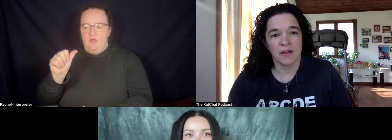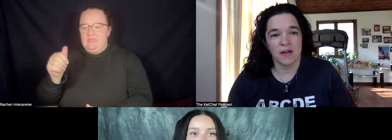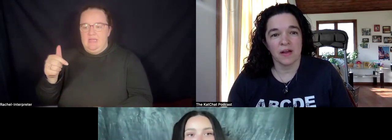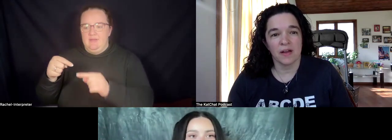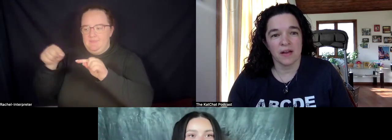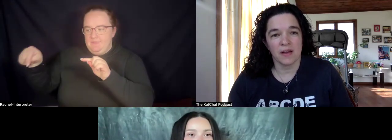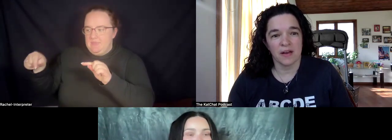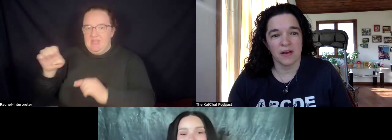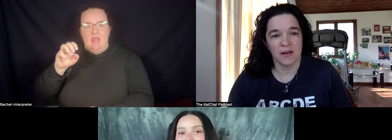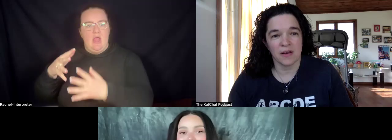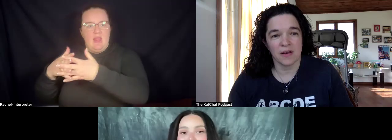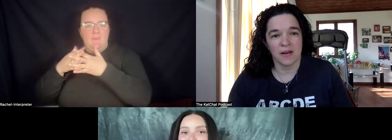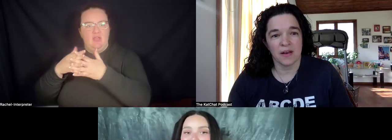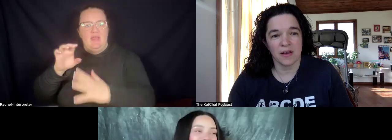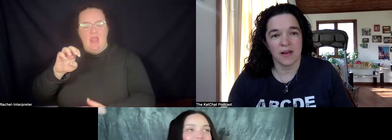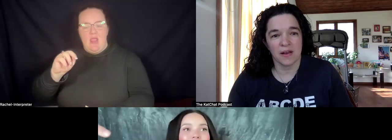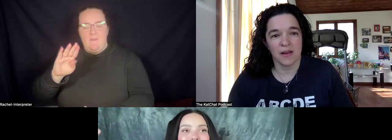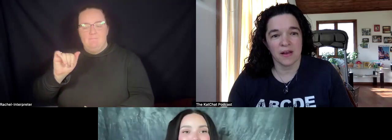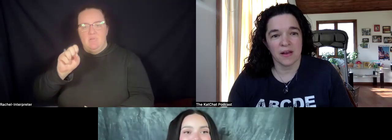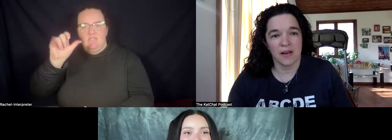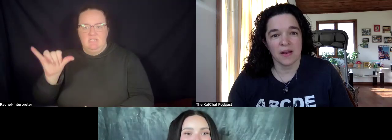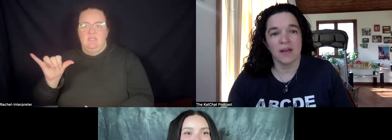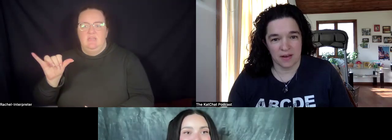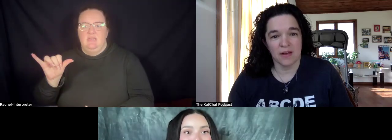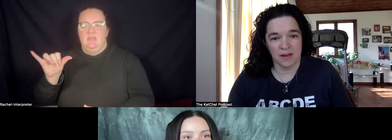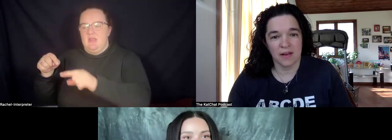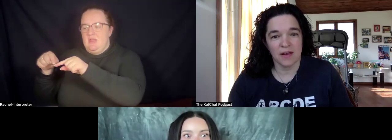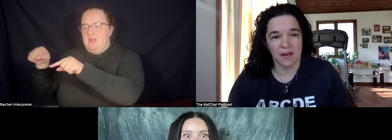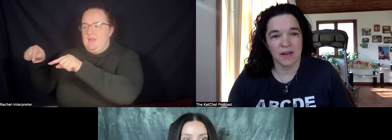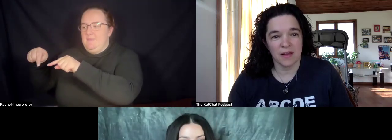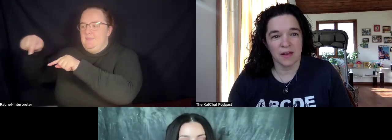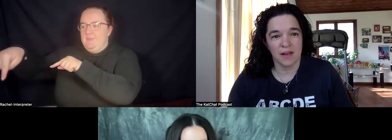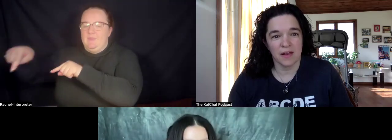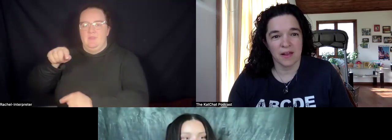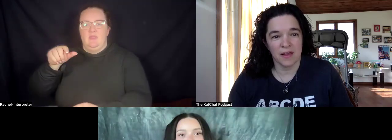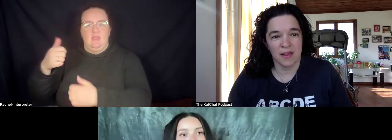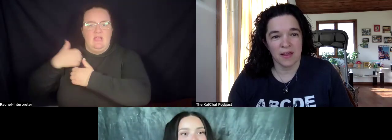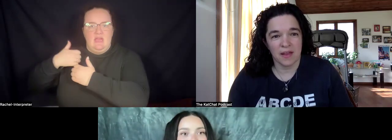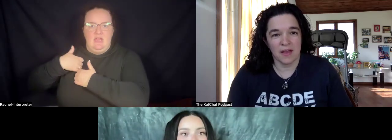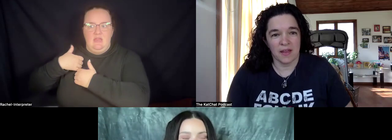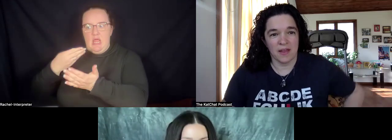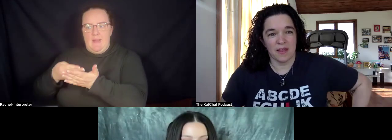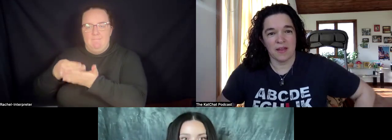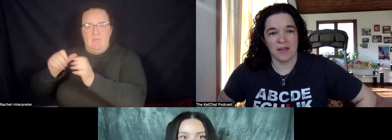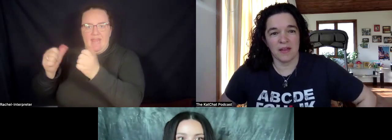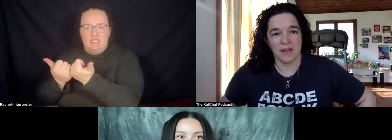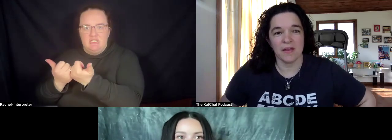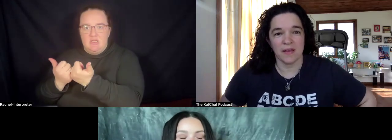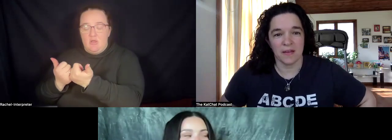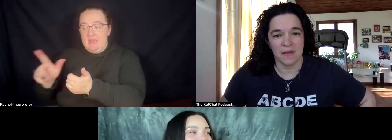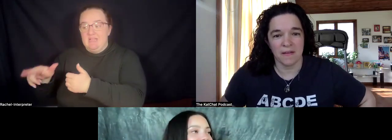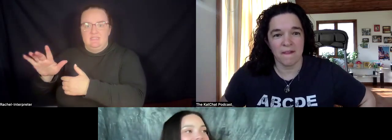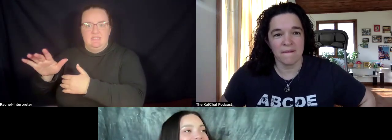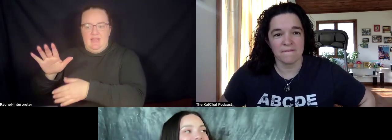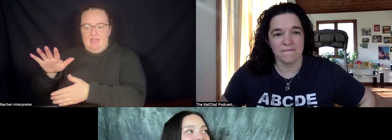is the American Embassy. Just along a little bit is the Canadian Revenue Agency. So we're in the heart of the government setup